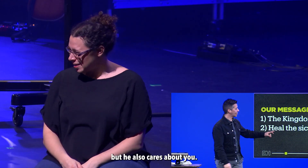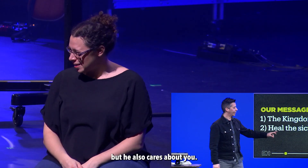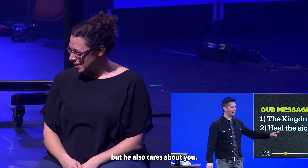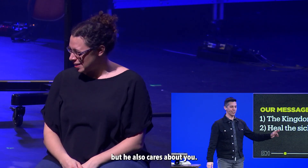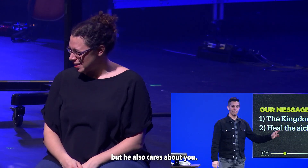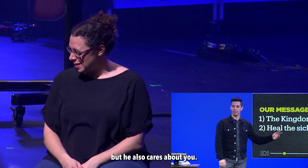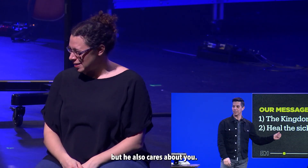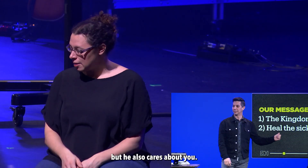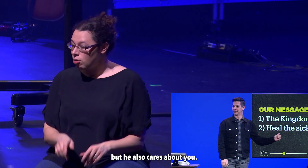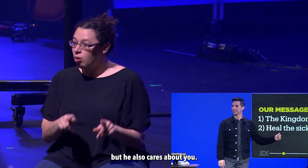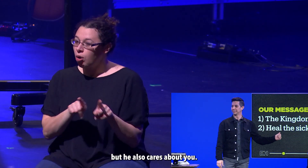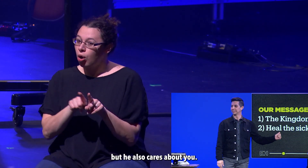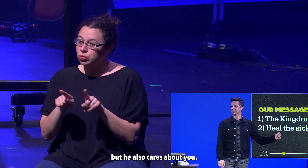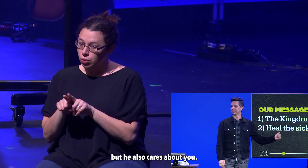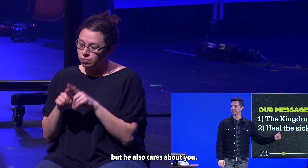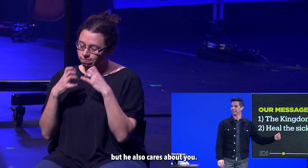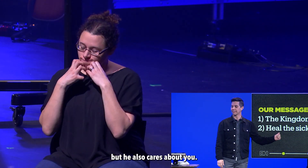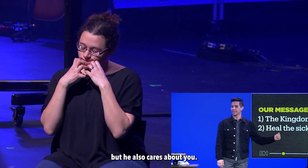But he also cares about you.